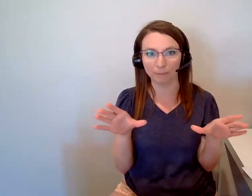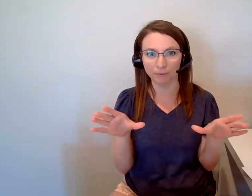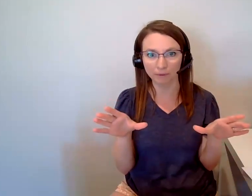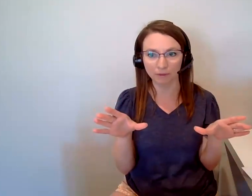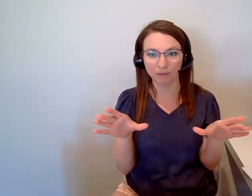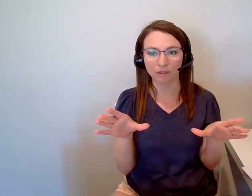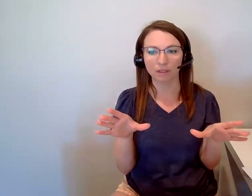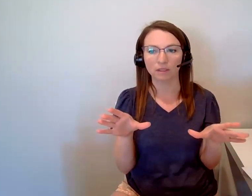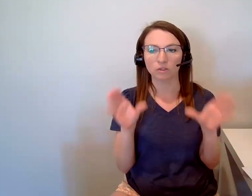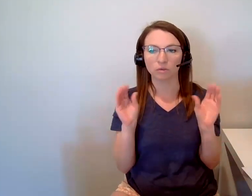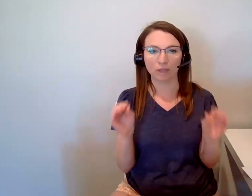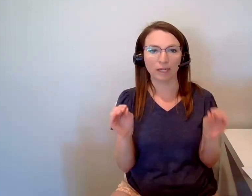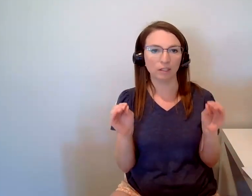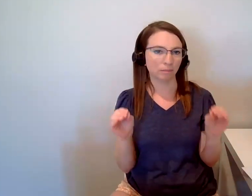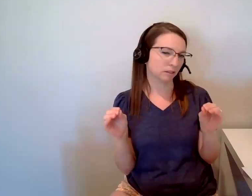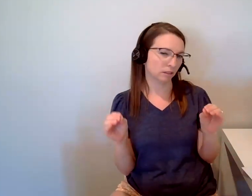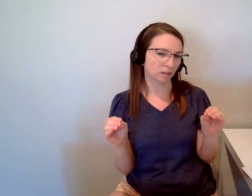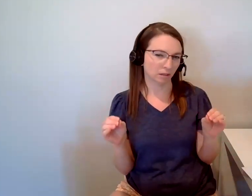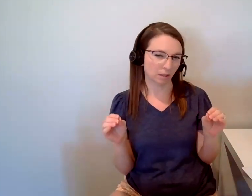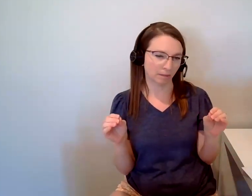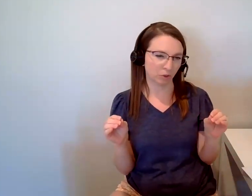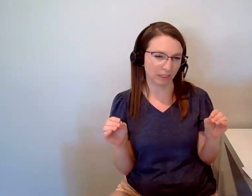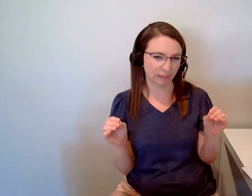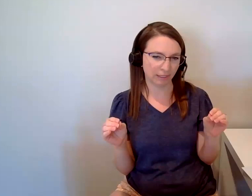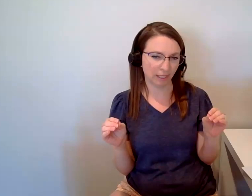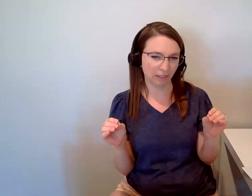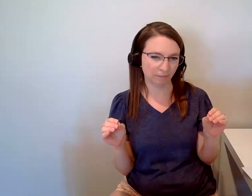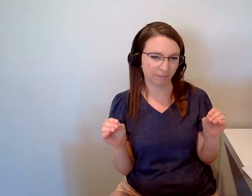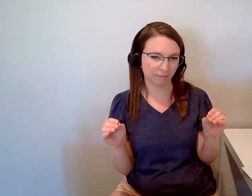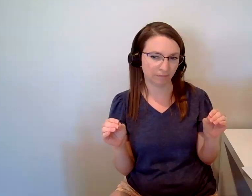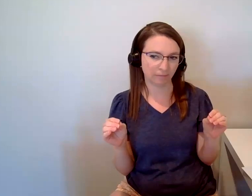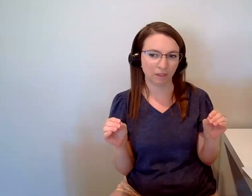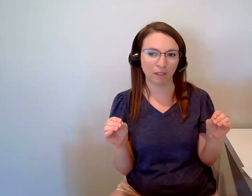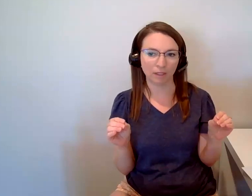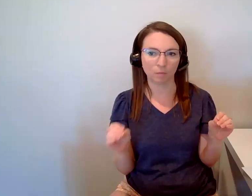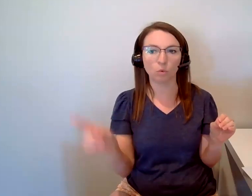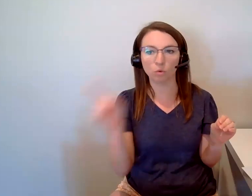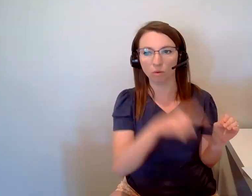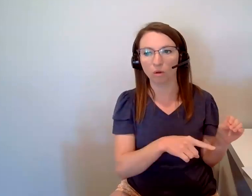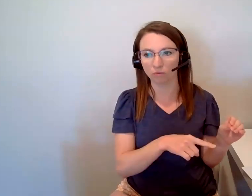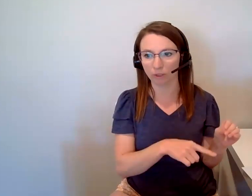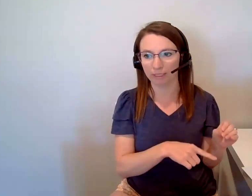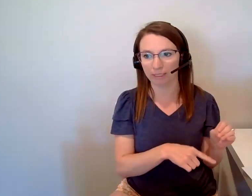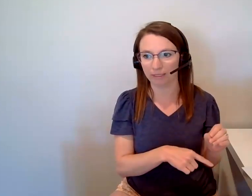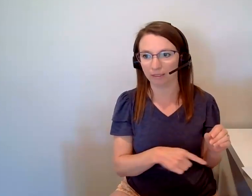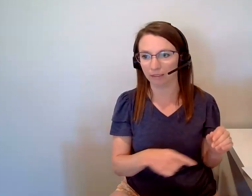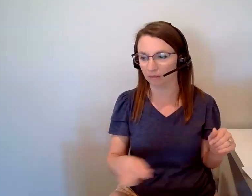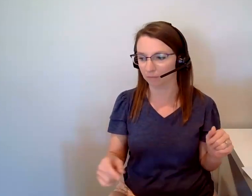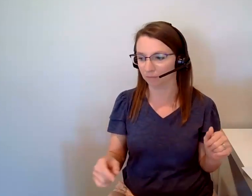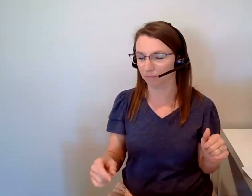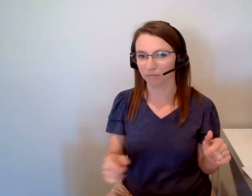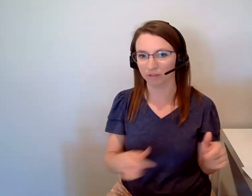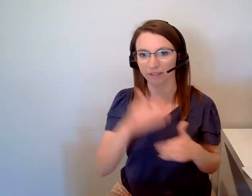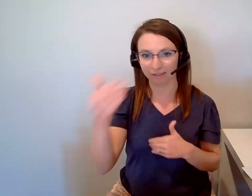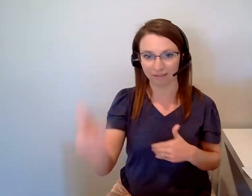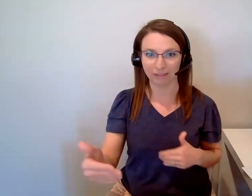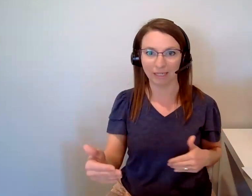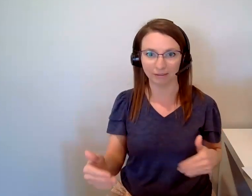people. Try your best to translate that. We'll go over it in the next class,